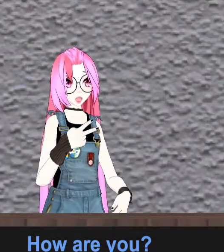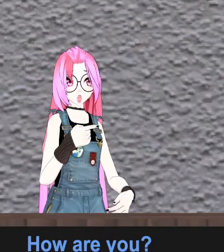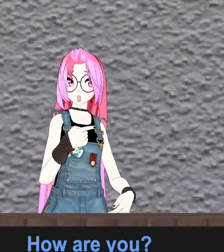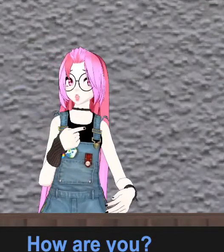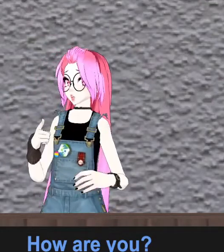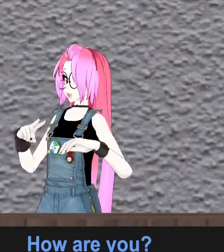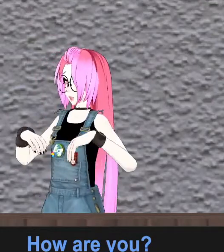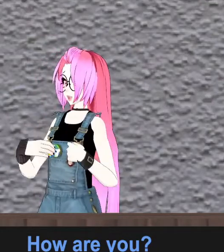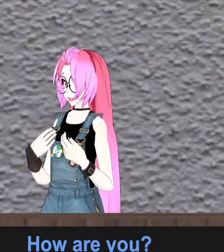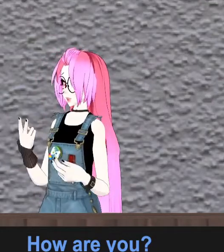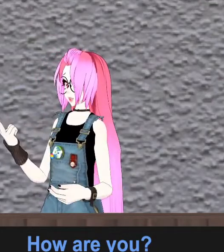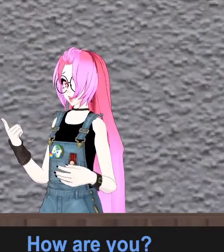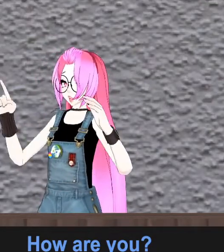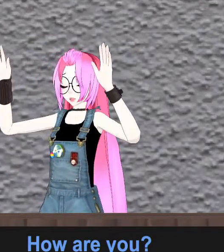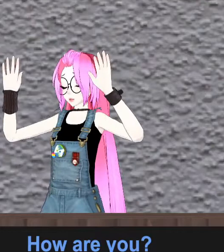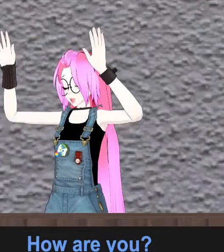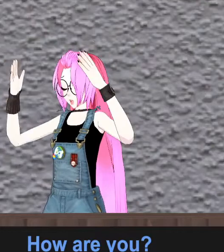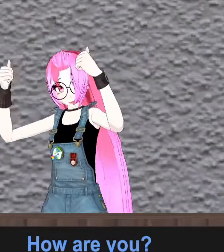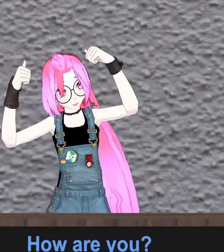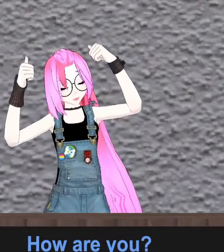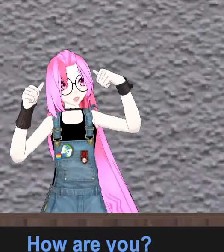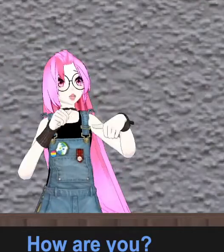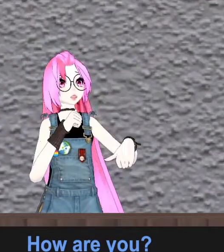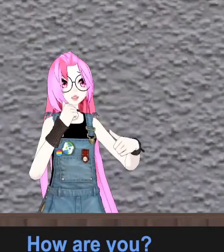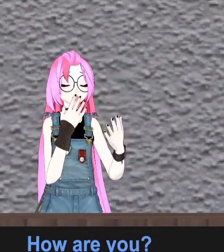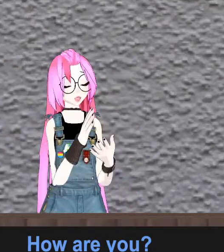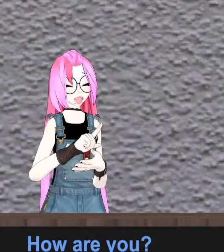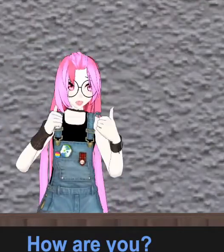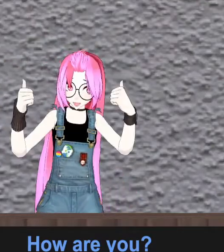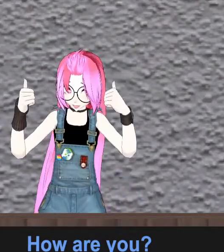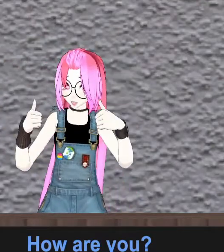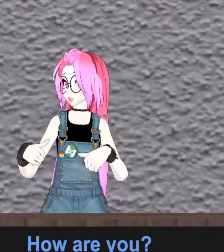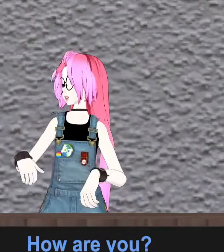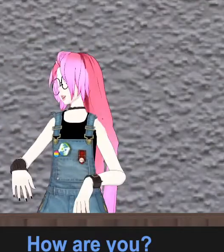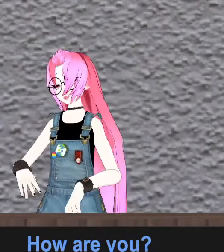fine. You're great! Woo! I didn't see any bads. That's good.